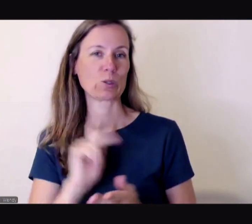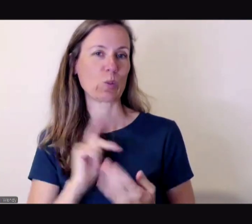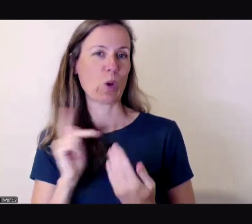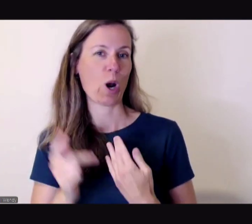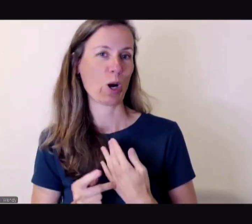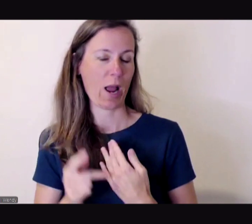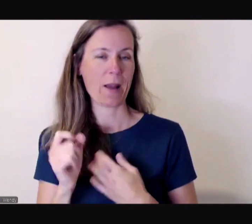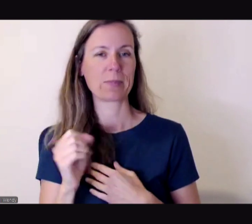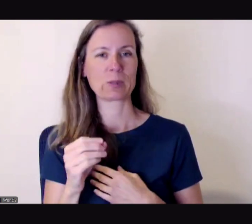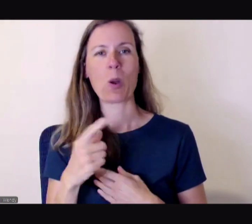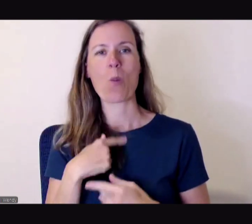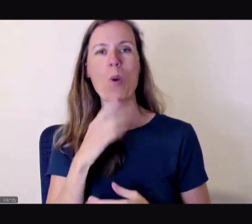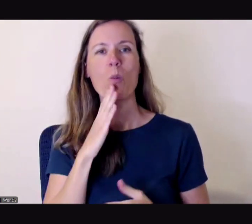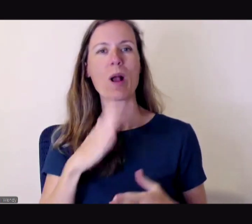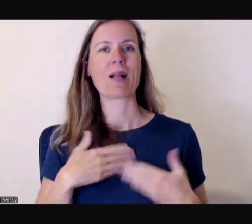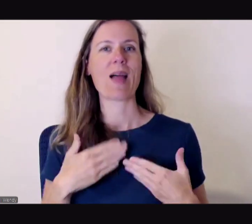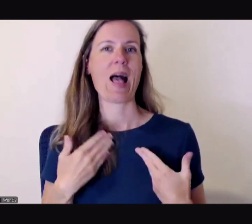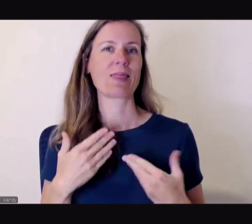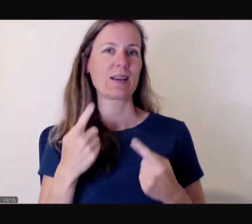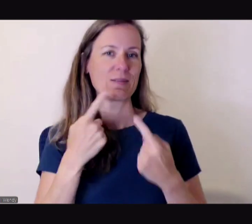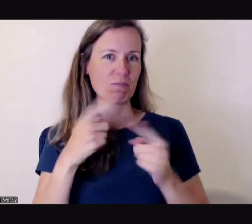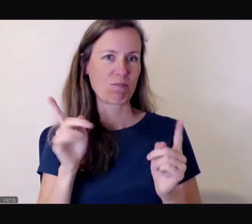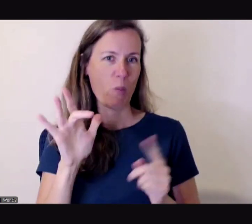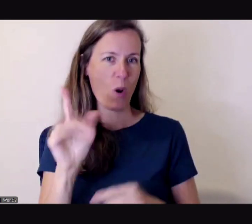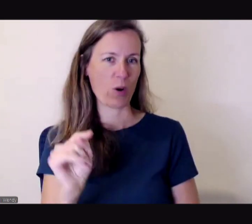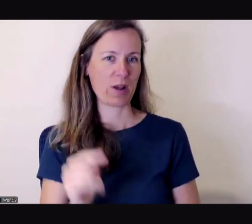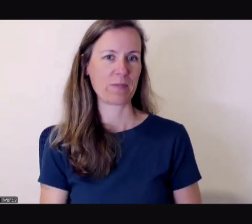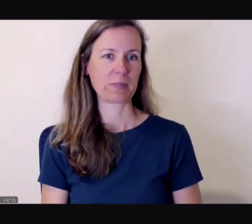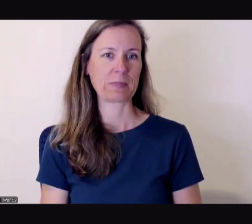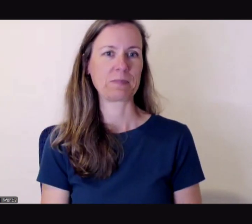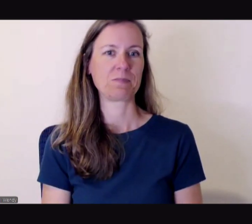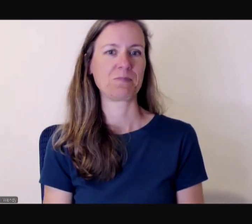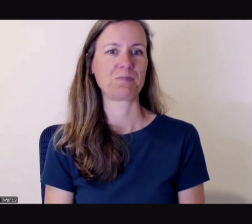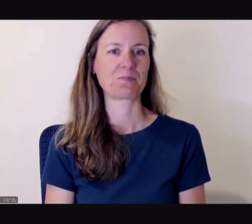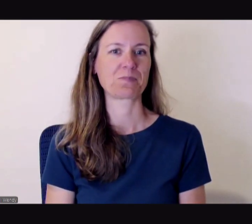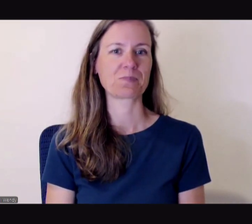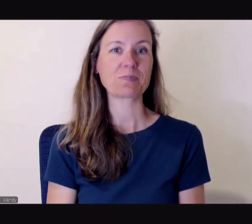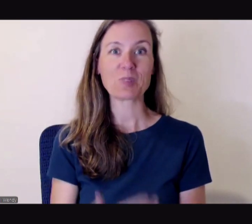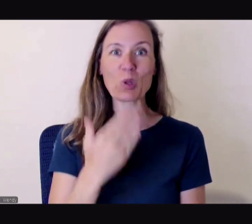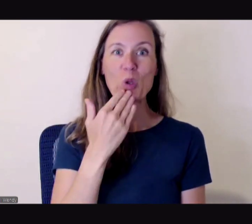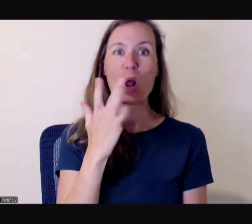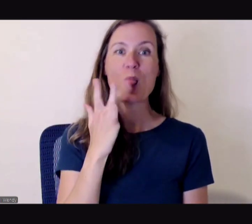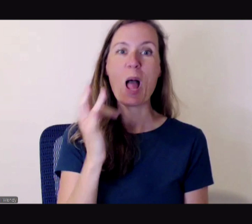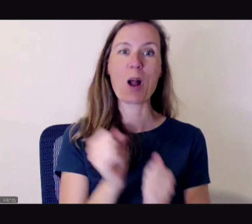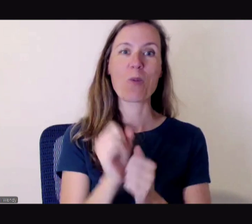gladly promote it, but good luck with the website not crashing.